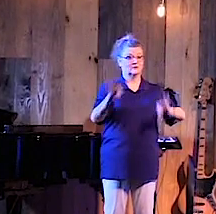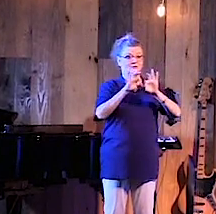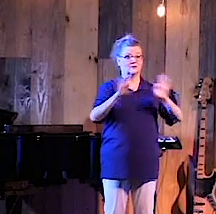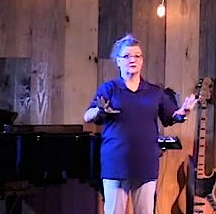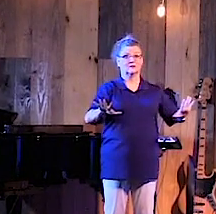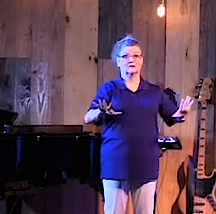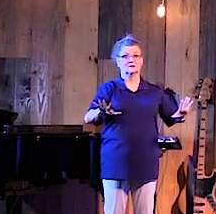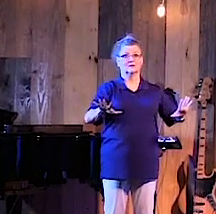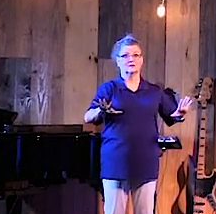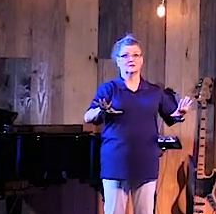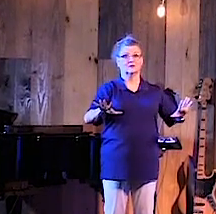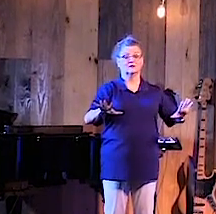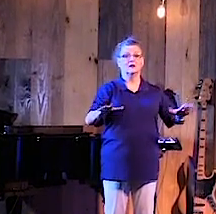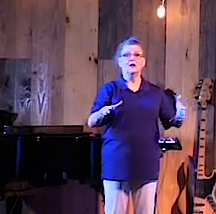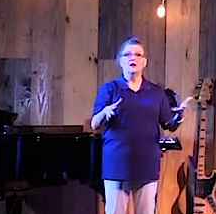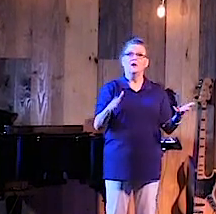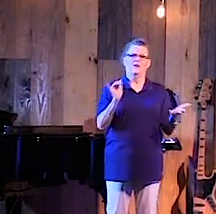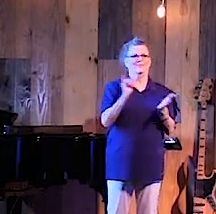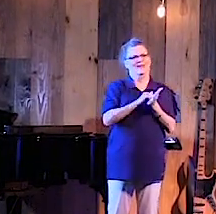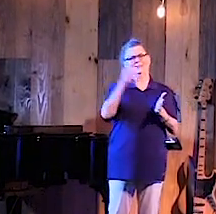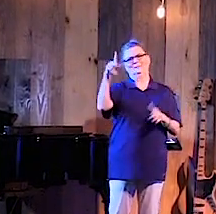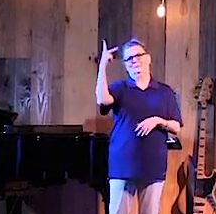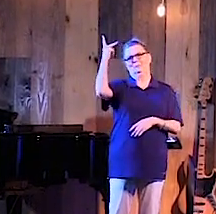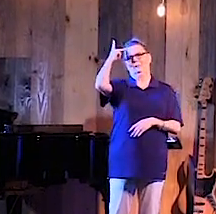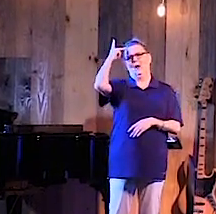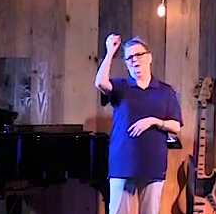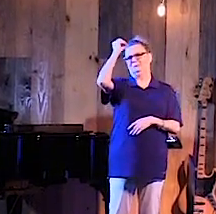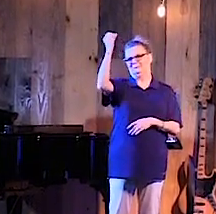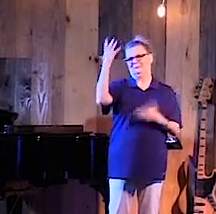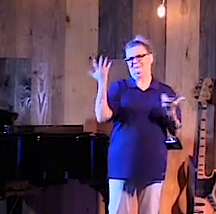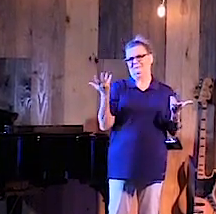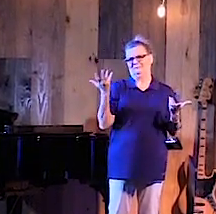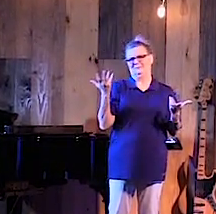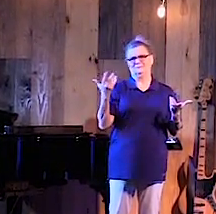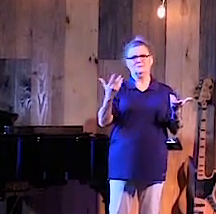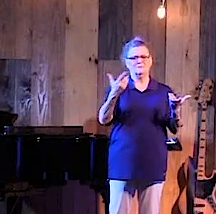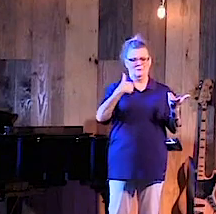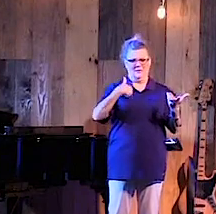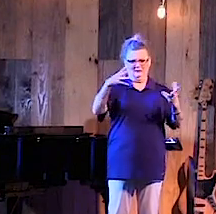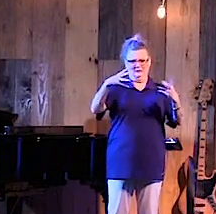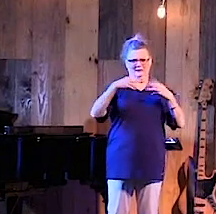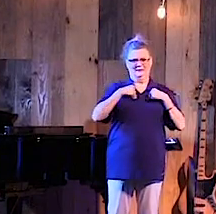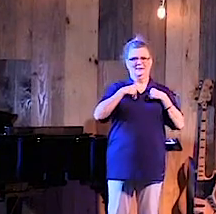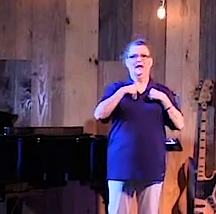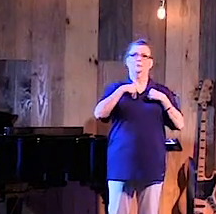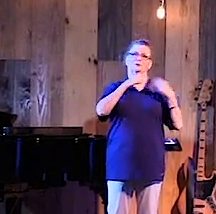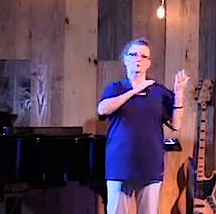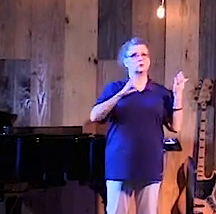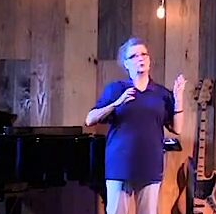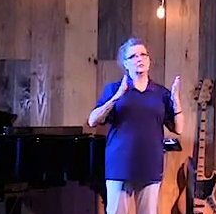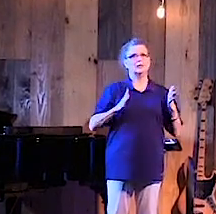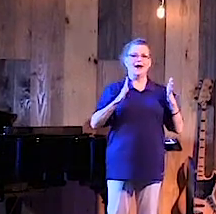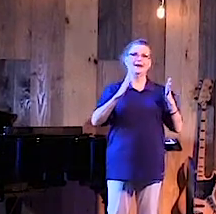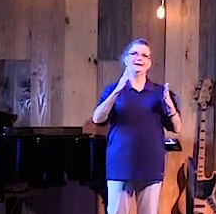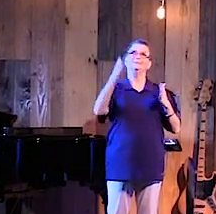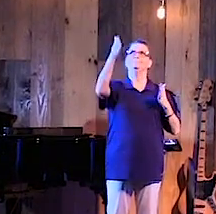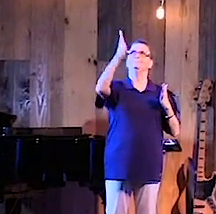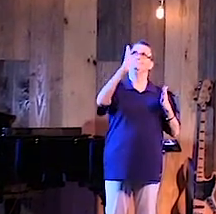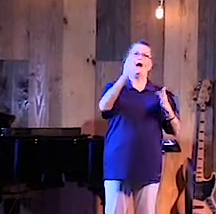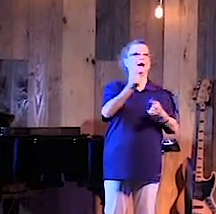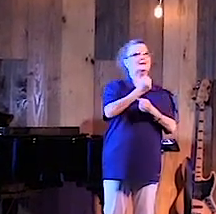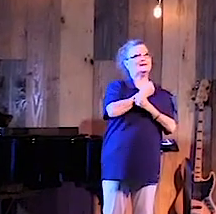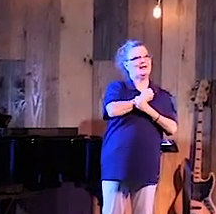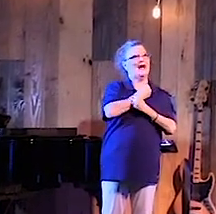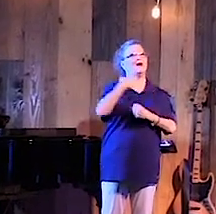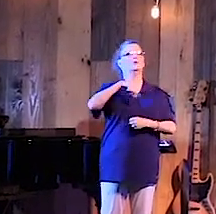say, well, that's Paul's opinion. I just accept the parts about Christianity, about God being love and how we should love